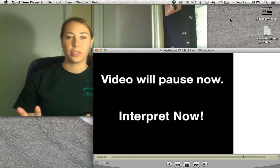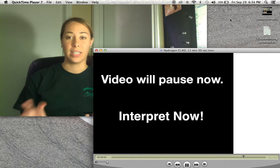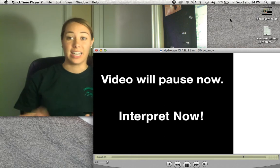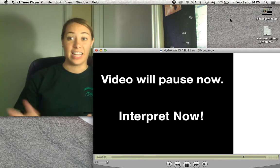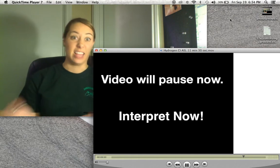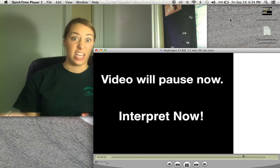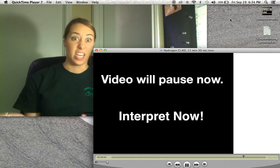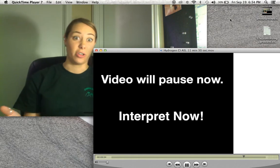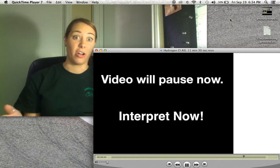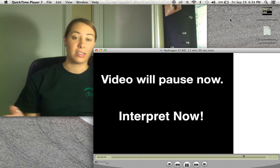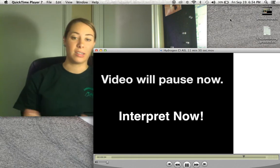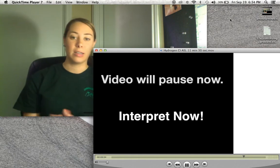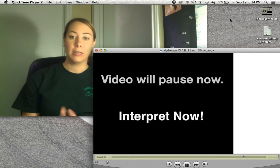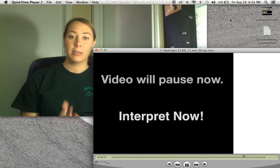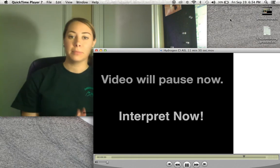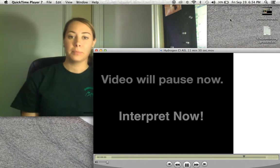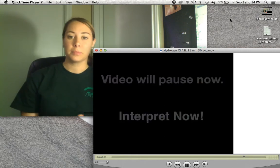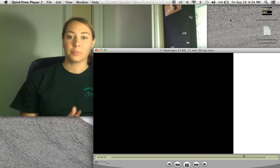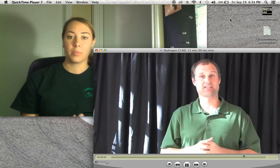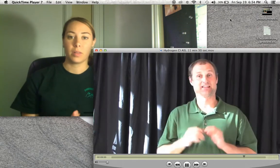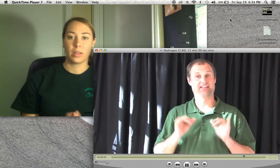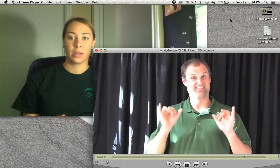produces it in the exhaust.